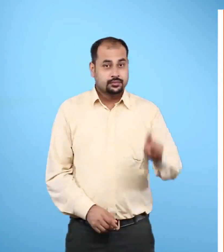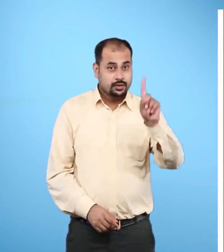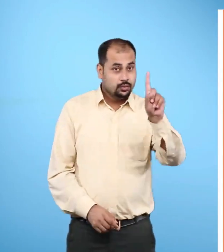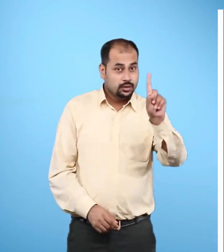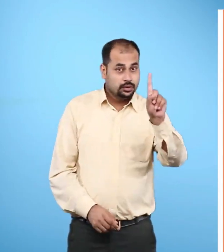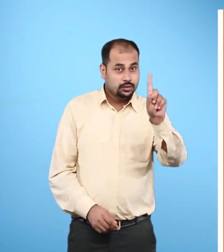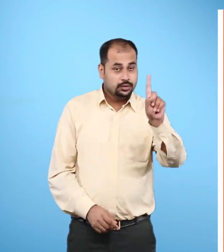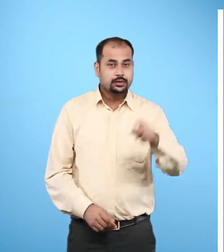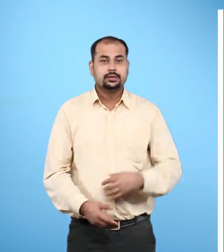1.